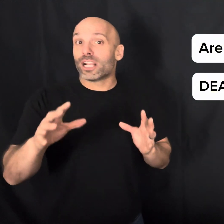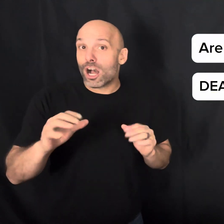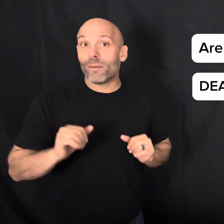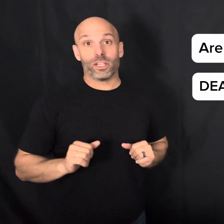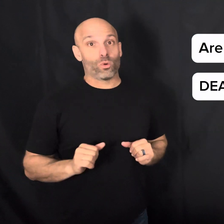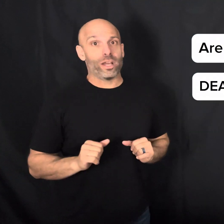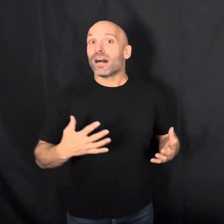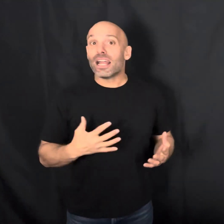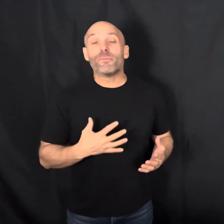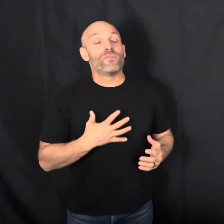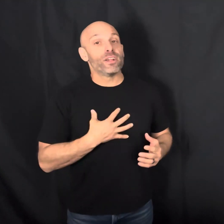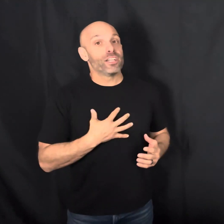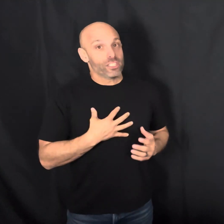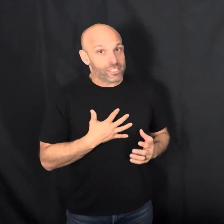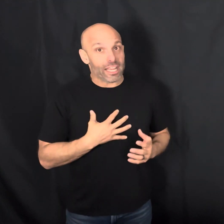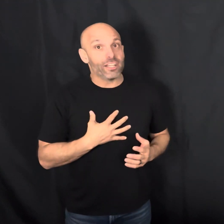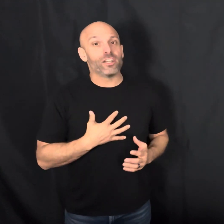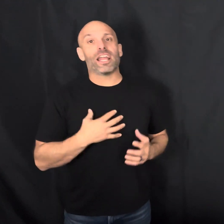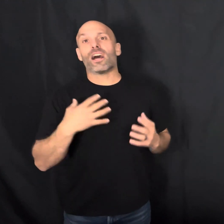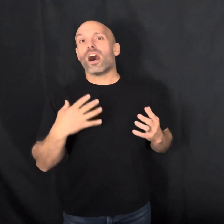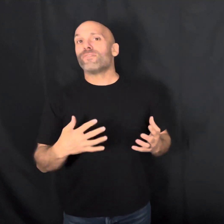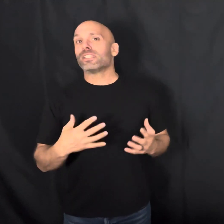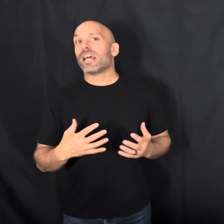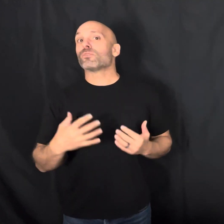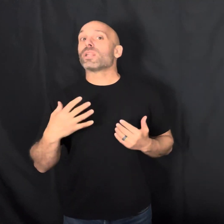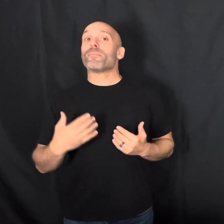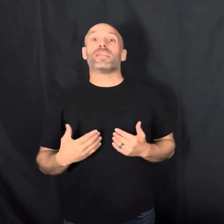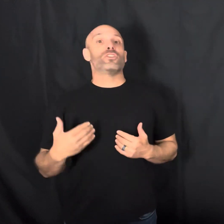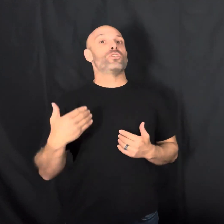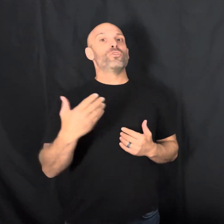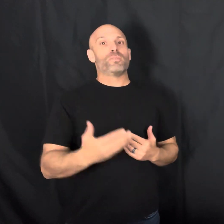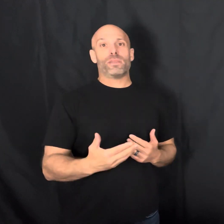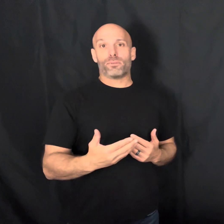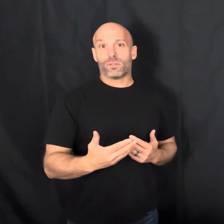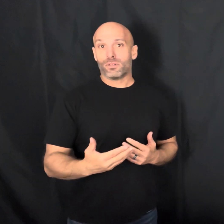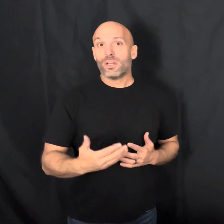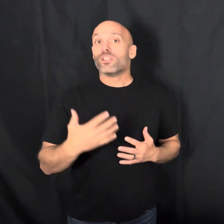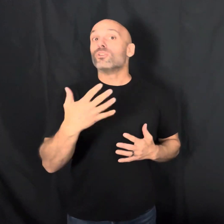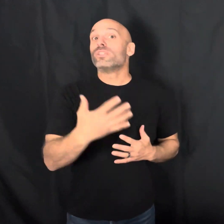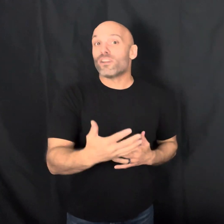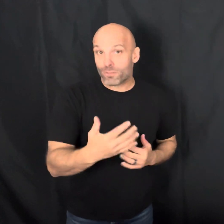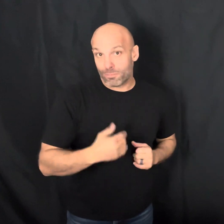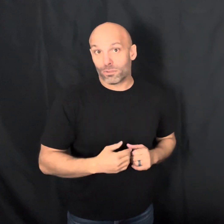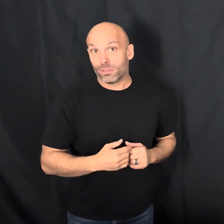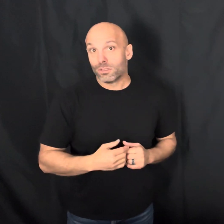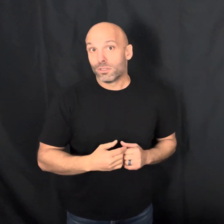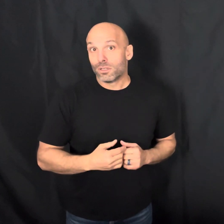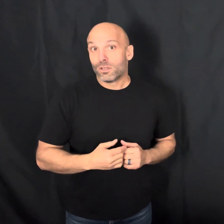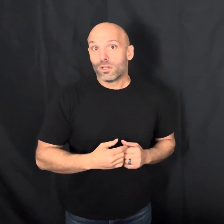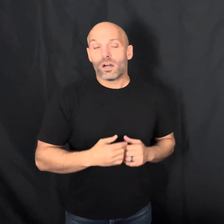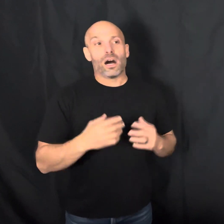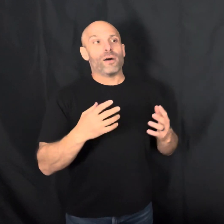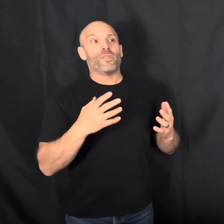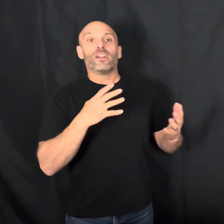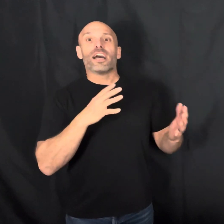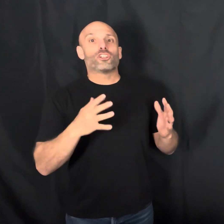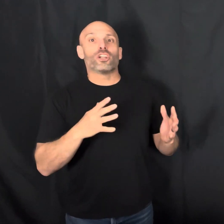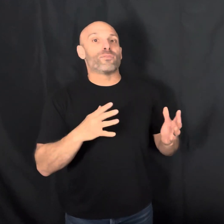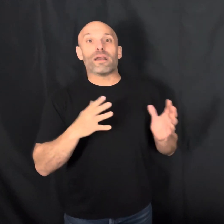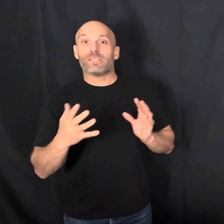common question. I am a very good signer, and oftentimes when I meet new people, new deaf people, they're not sure if I'm deaf